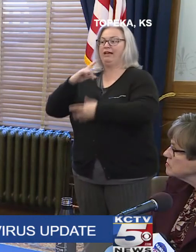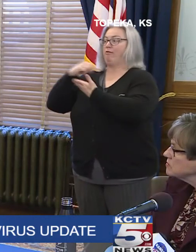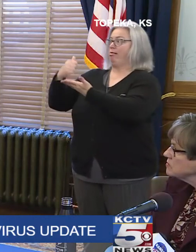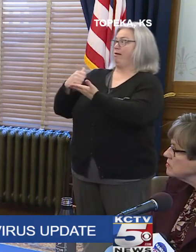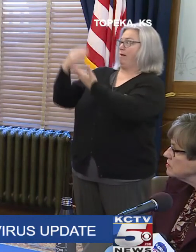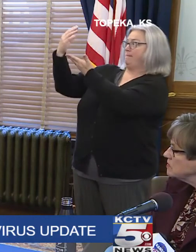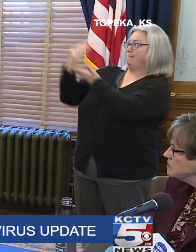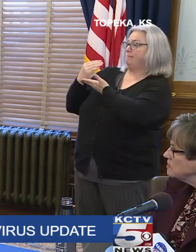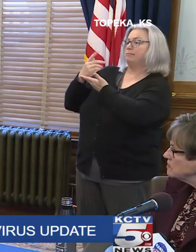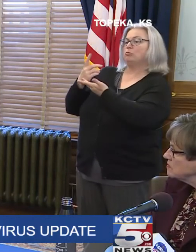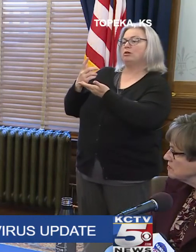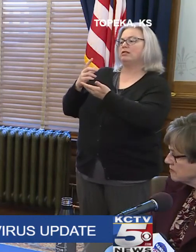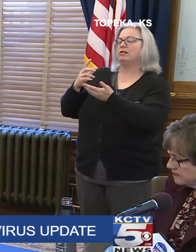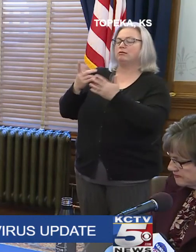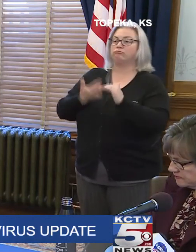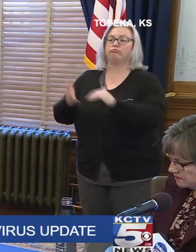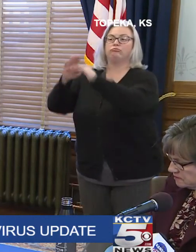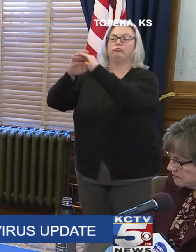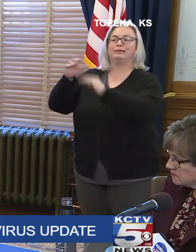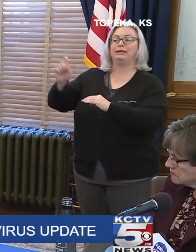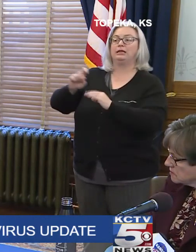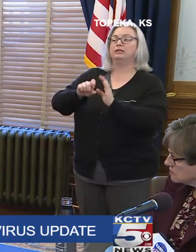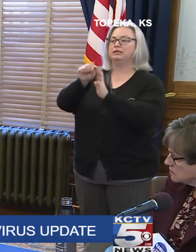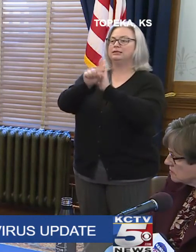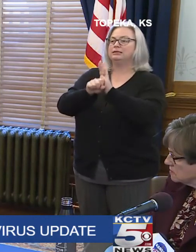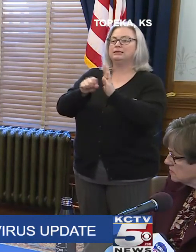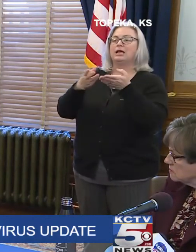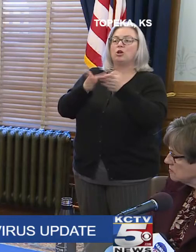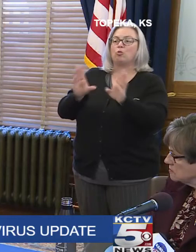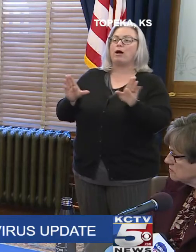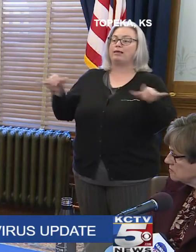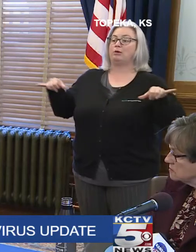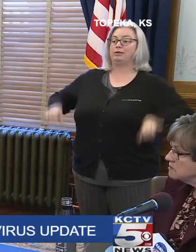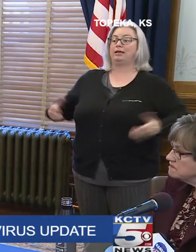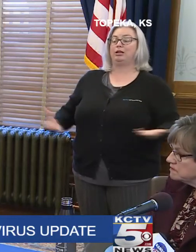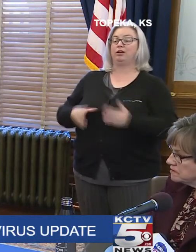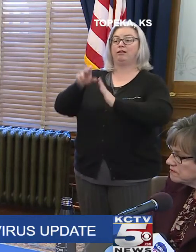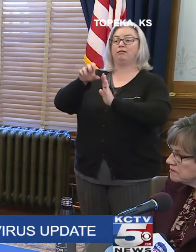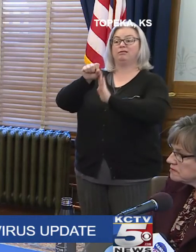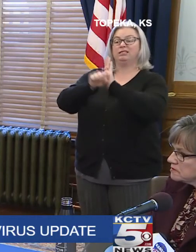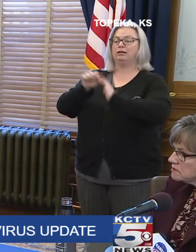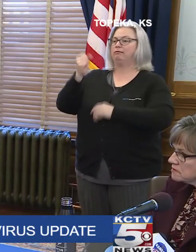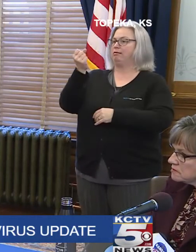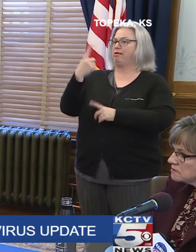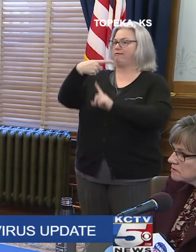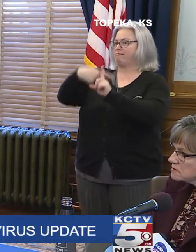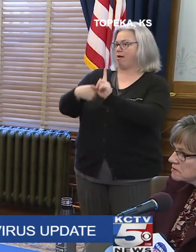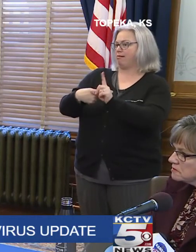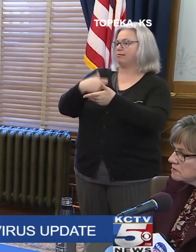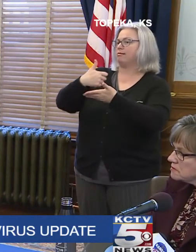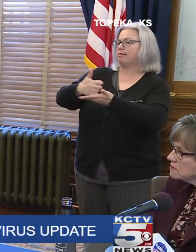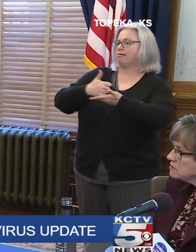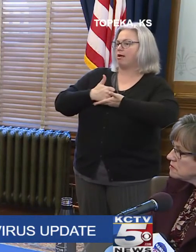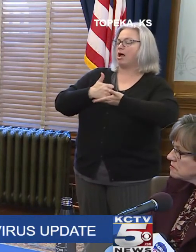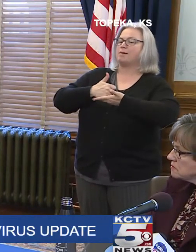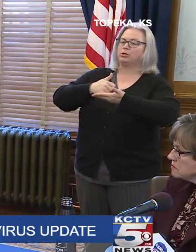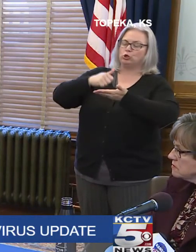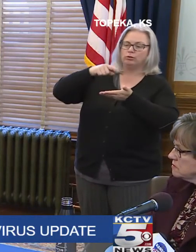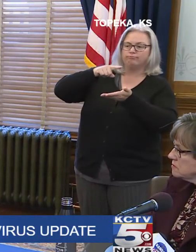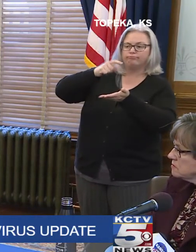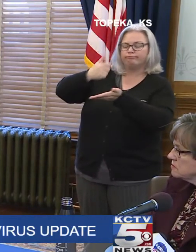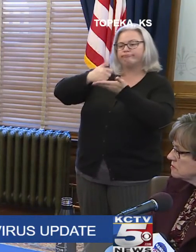surge needs throughout the state. They will be deployed with us for 11 months and assisting with supporting